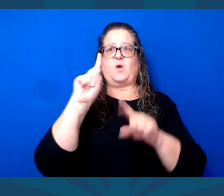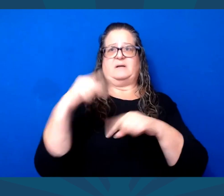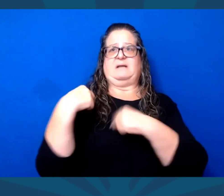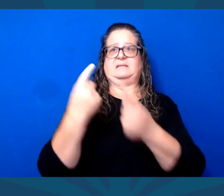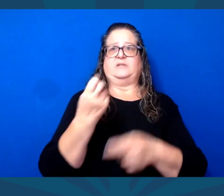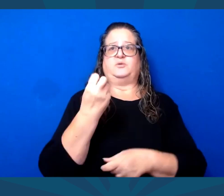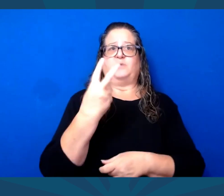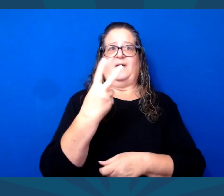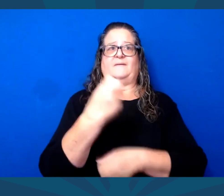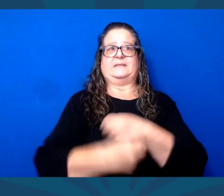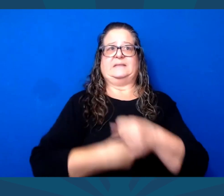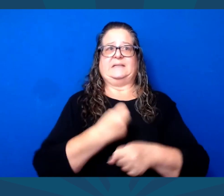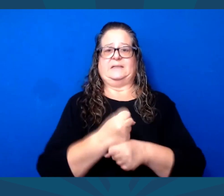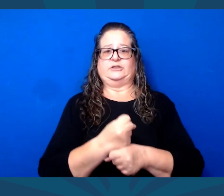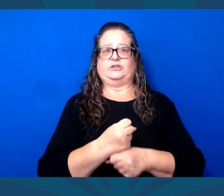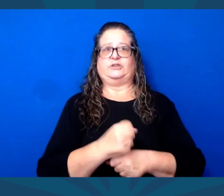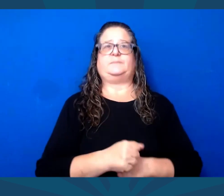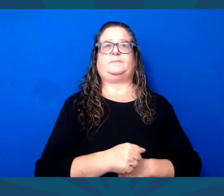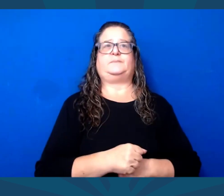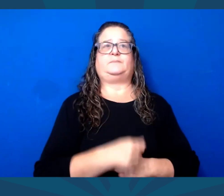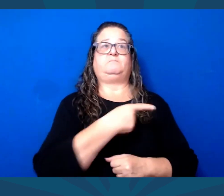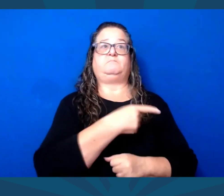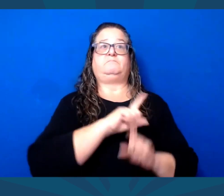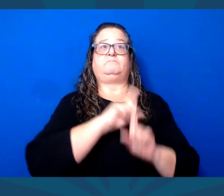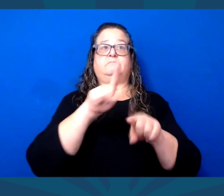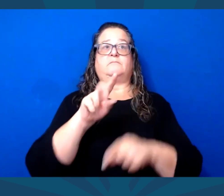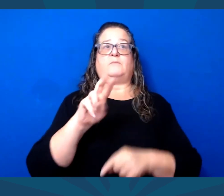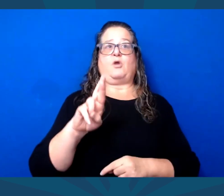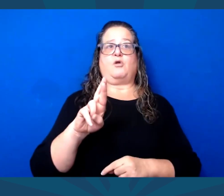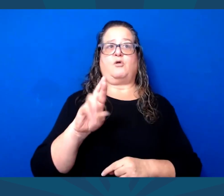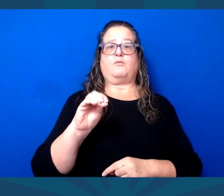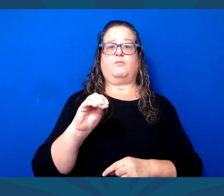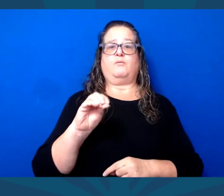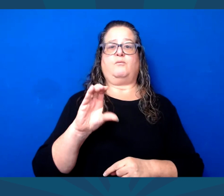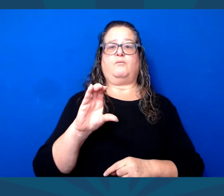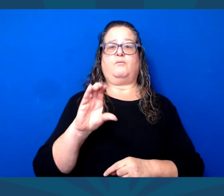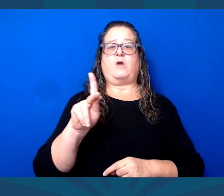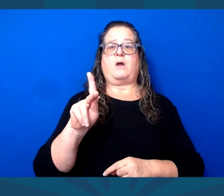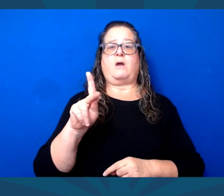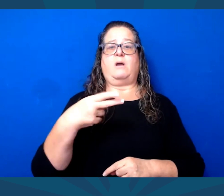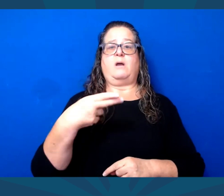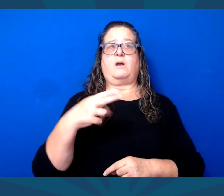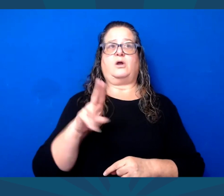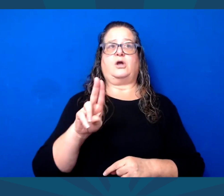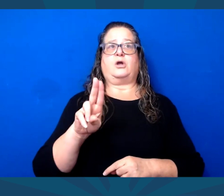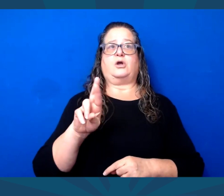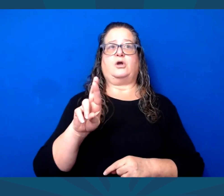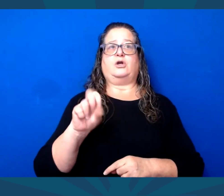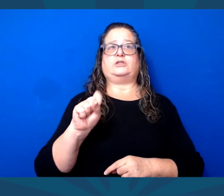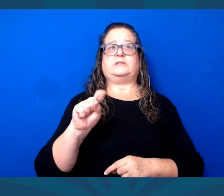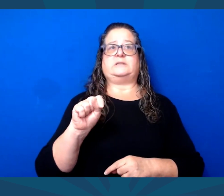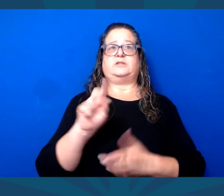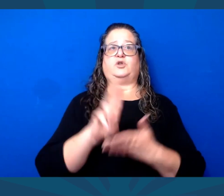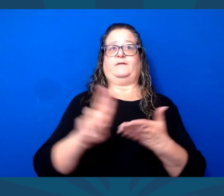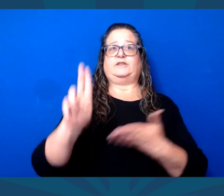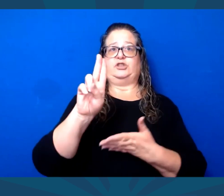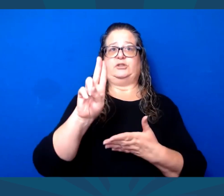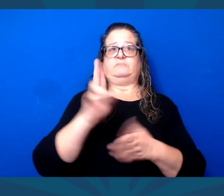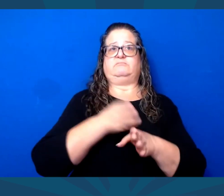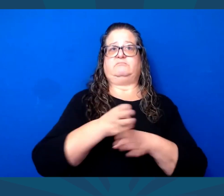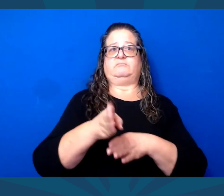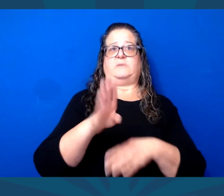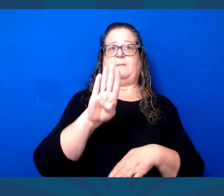I am a proud father and grandfather, a former business transformation executive, and an owner of a small business for the